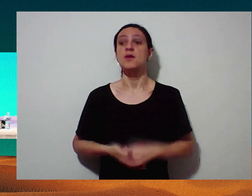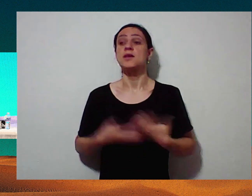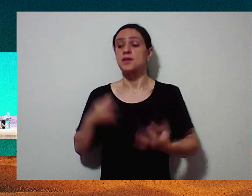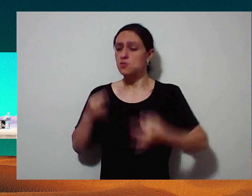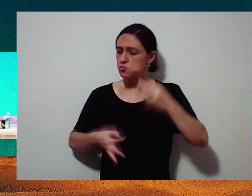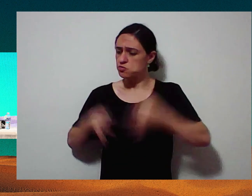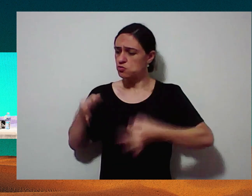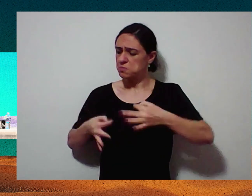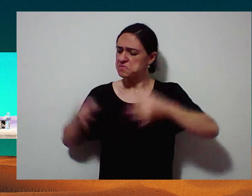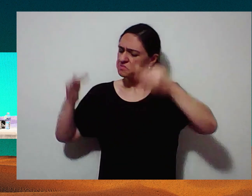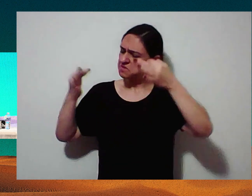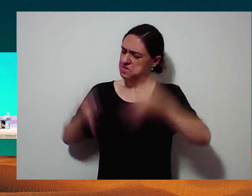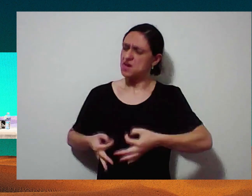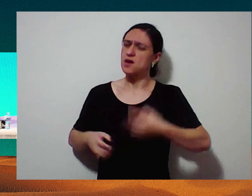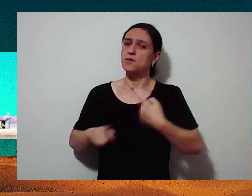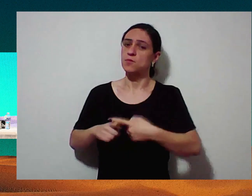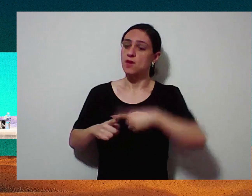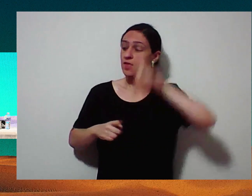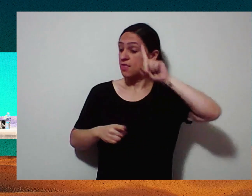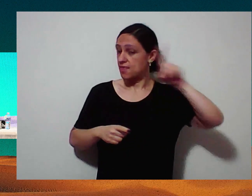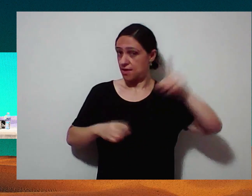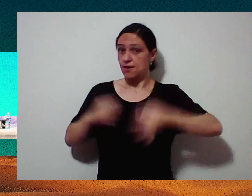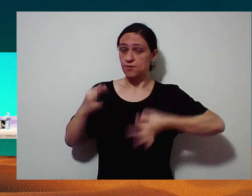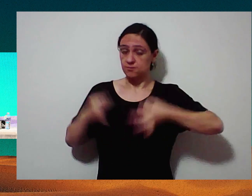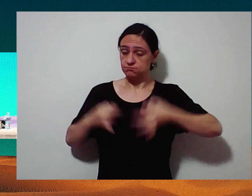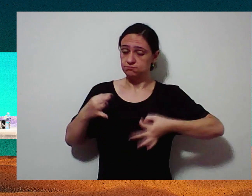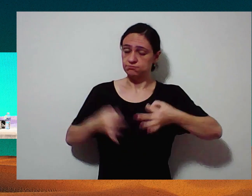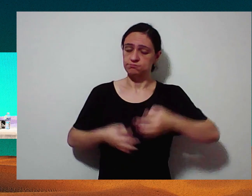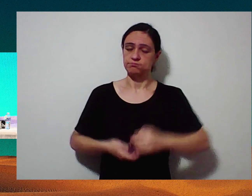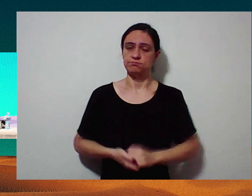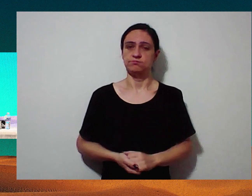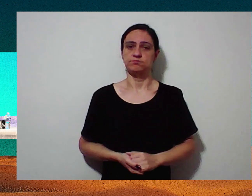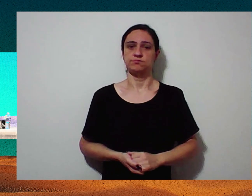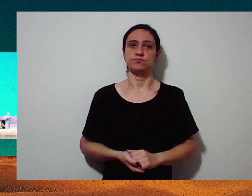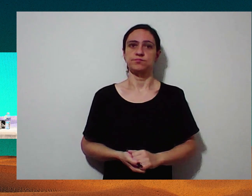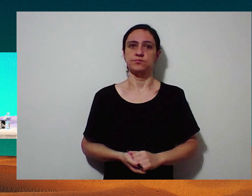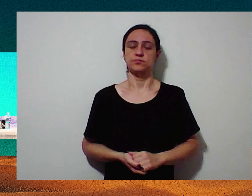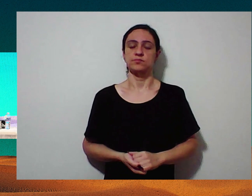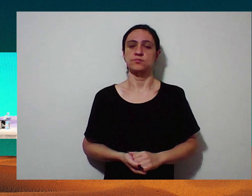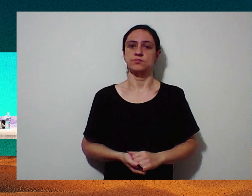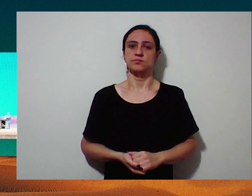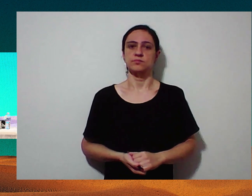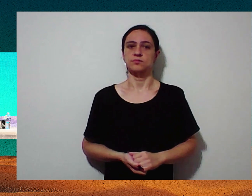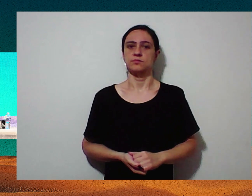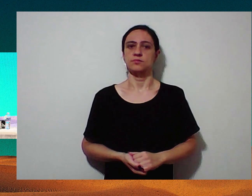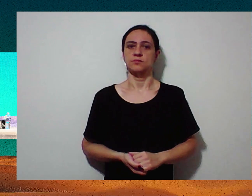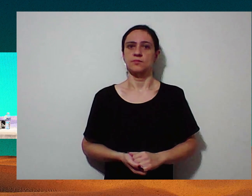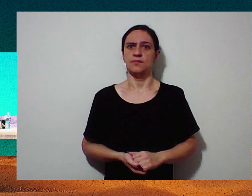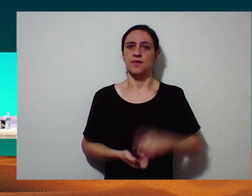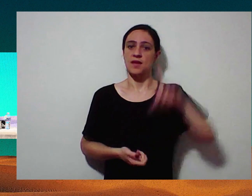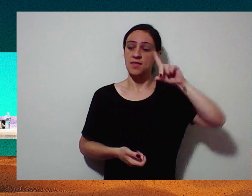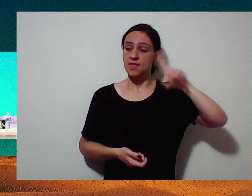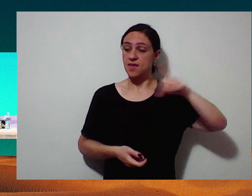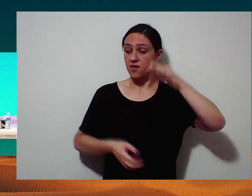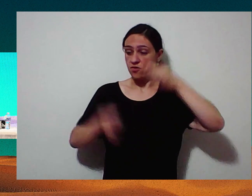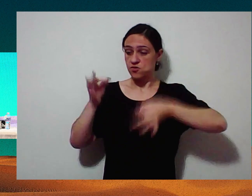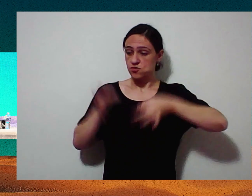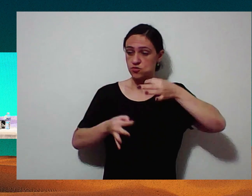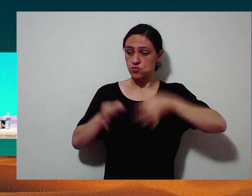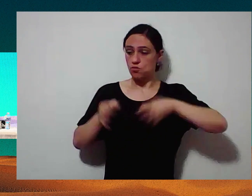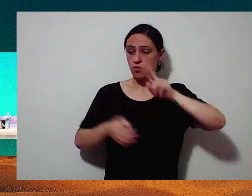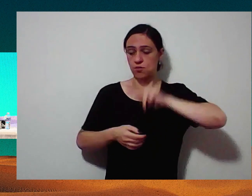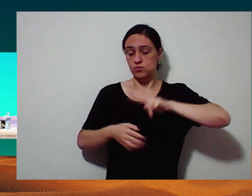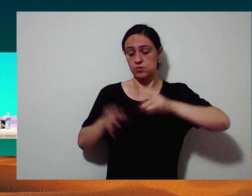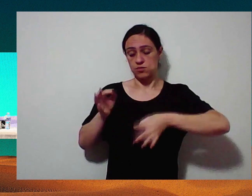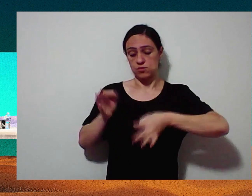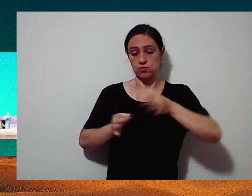julga. Even his judgment is righteous because it is God who's judging. Deus julga por meio dele. God is judging through him. Agora, se ele fosse um